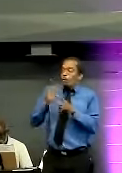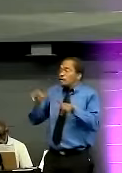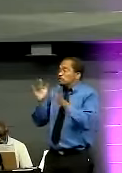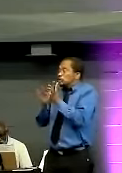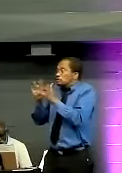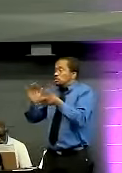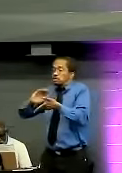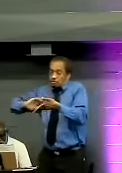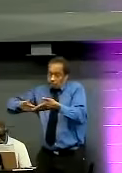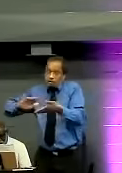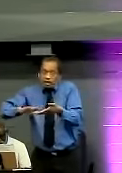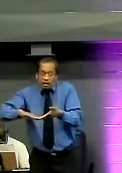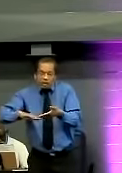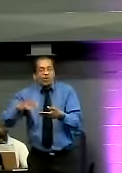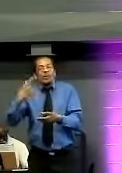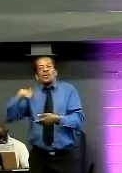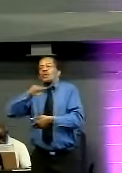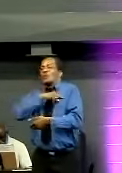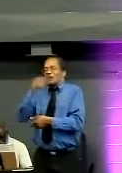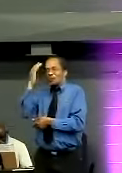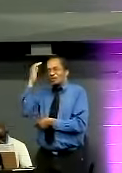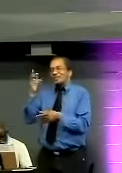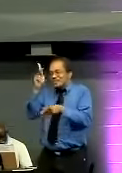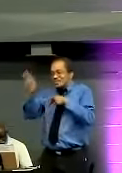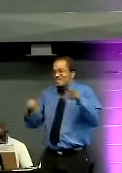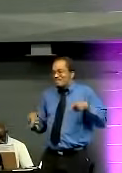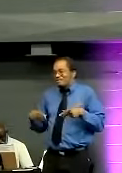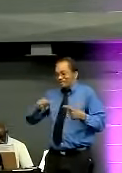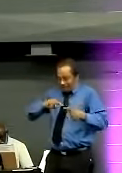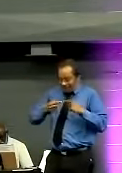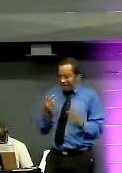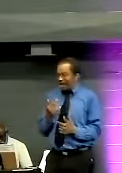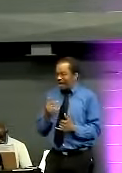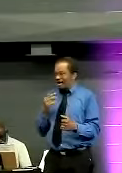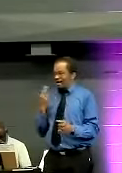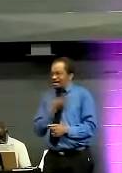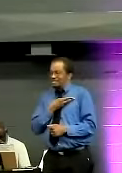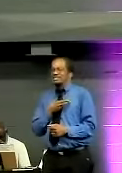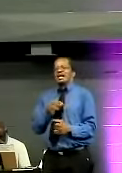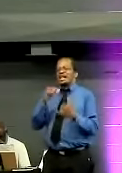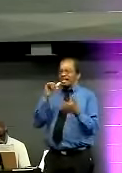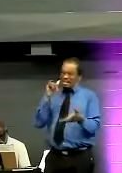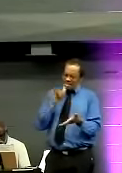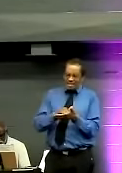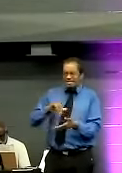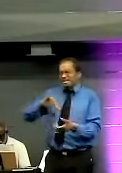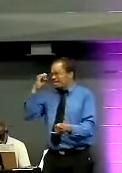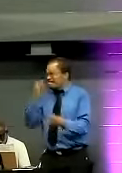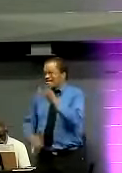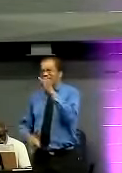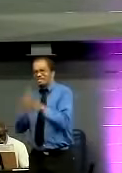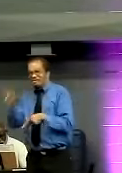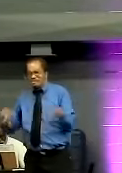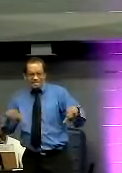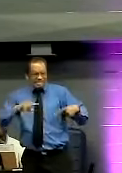Which means we got to already know people going to hurt us. That ain't the last person that's going to hurt you. So just go ahead and have a forgiveness on your tongue. Just go